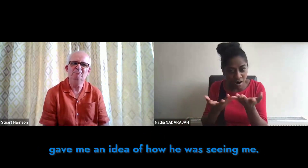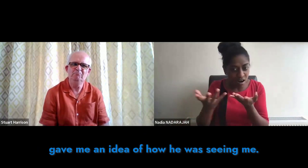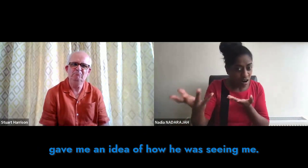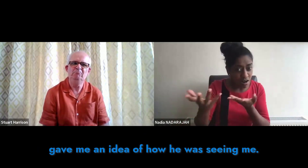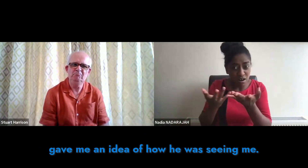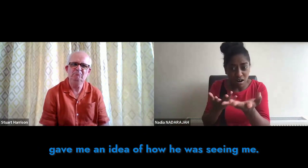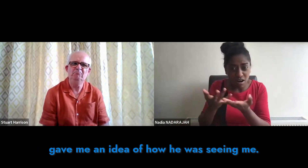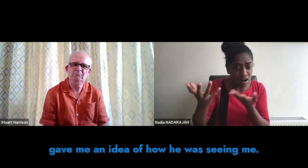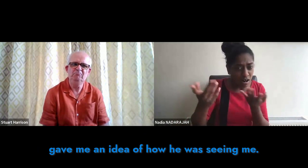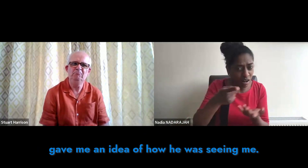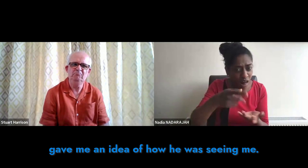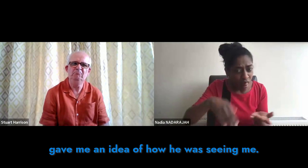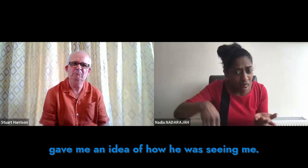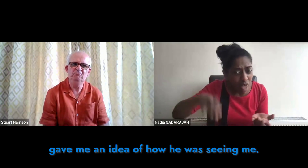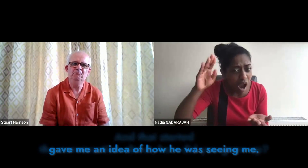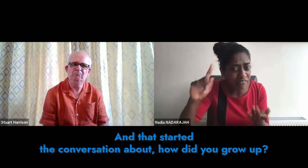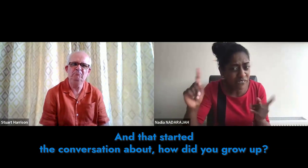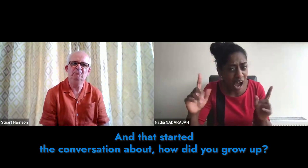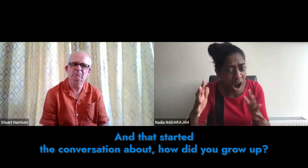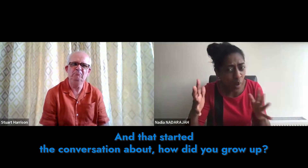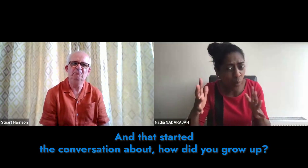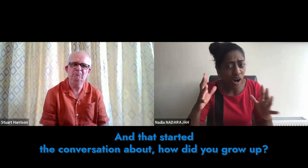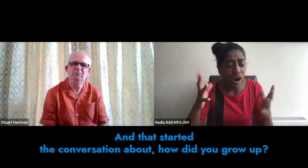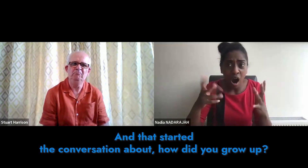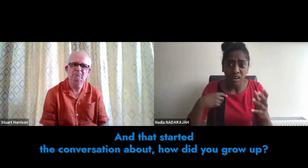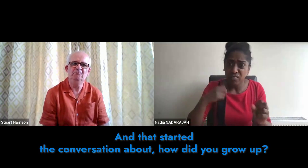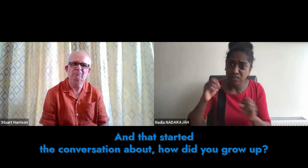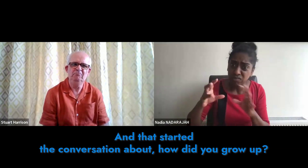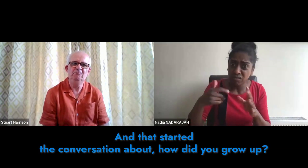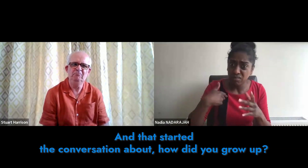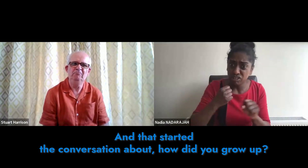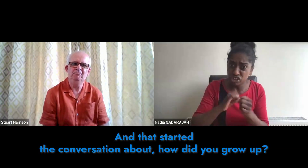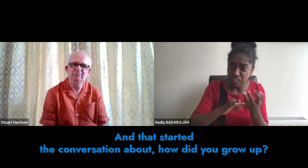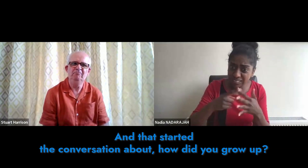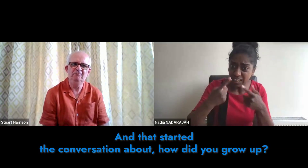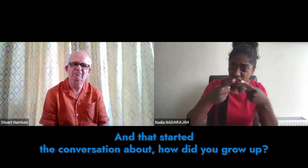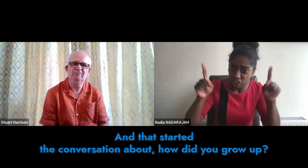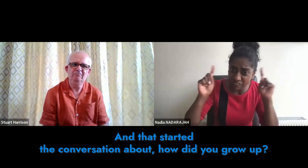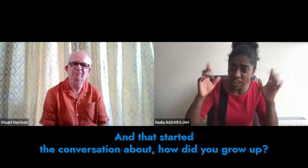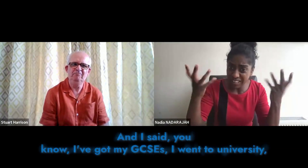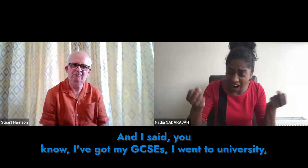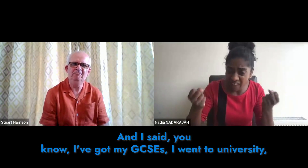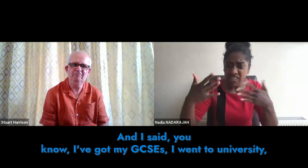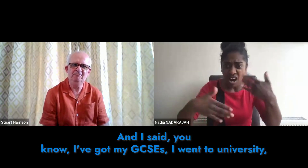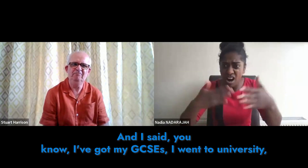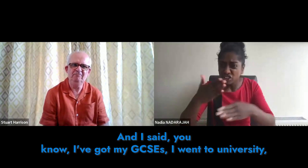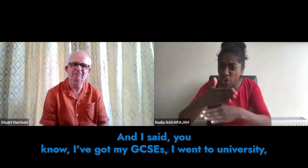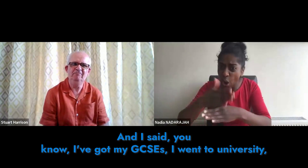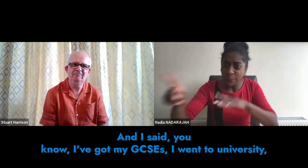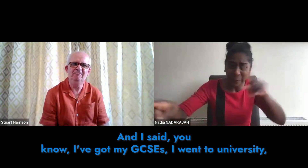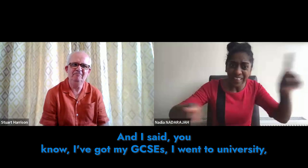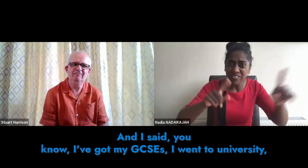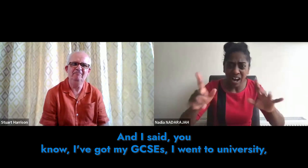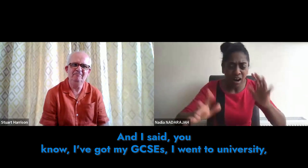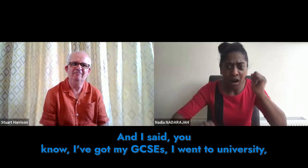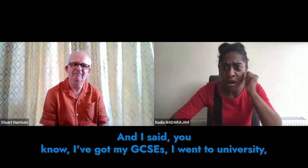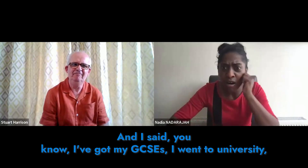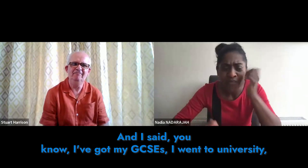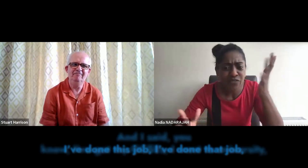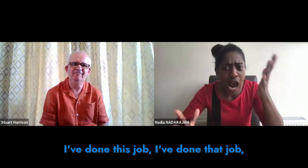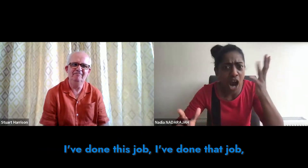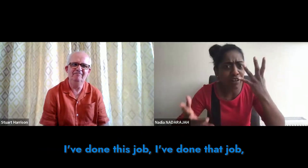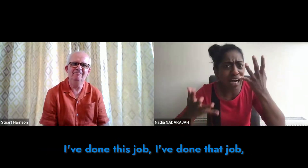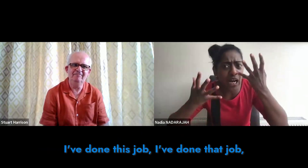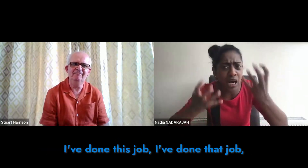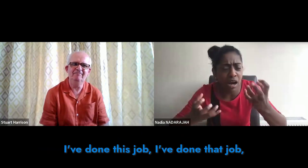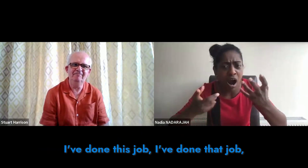gave me an idea of how he was seeing me. And that started the conversation about how did you grow up? And I said, I've got my GSE, I went to